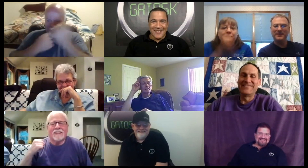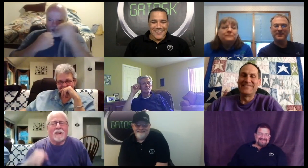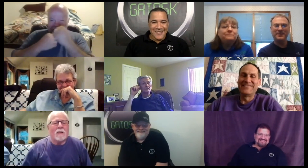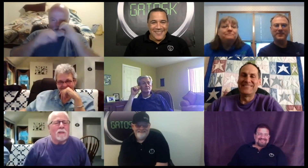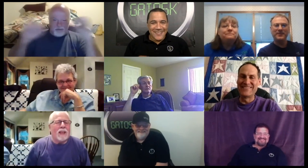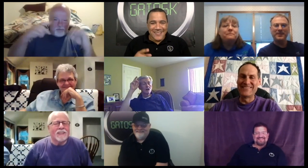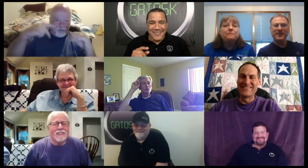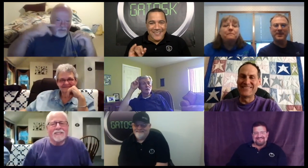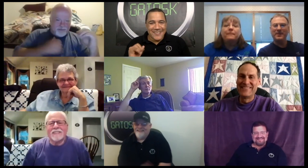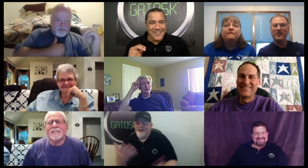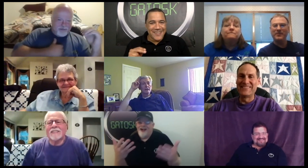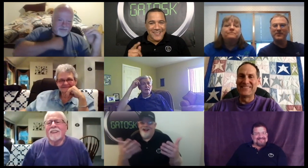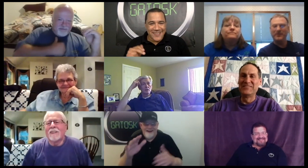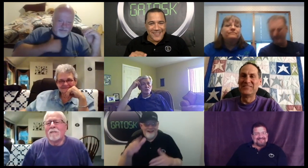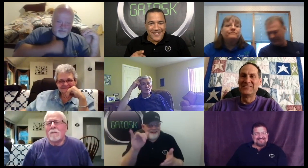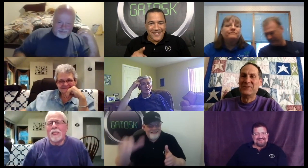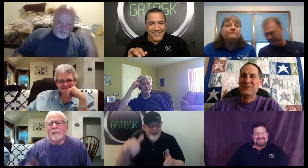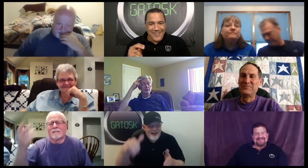Seems where you wear. Purple's a popular color.